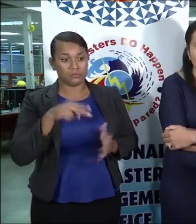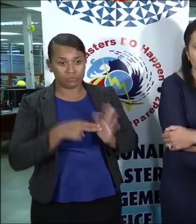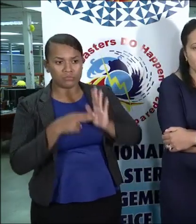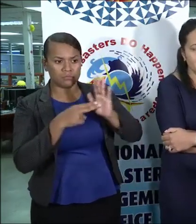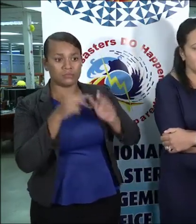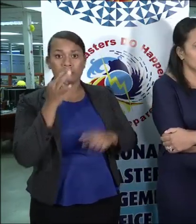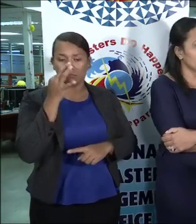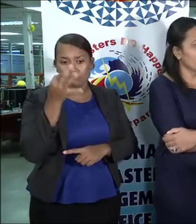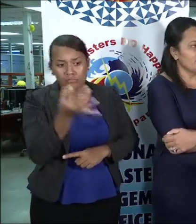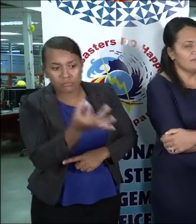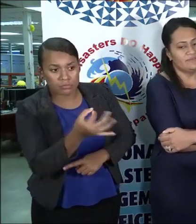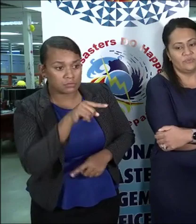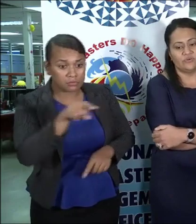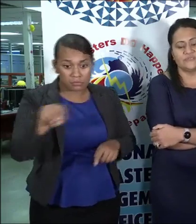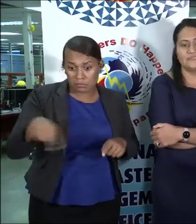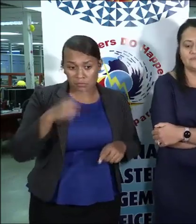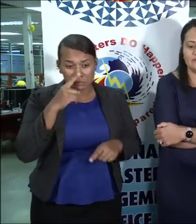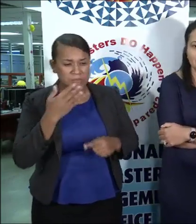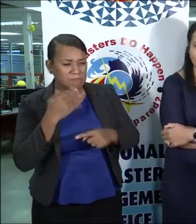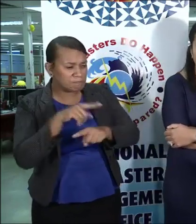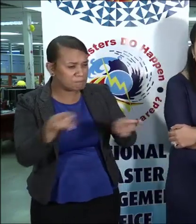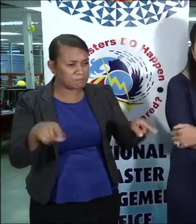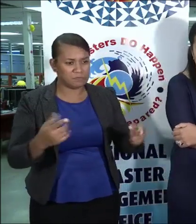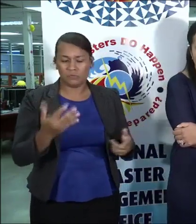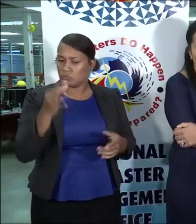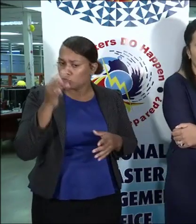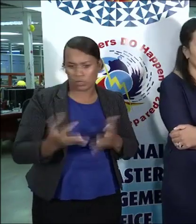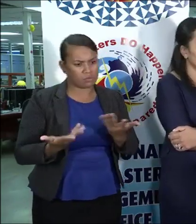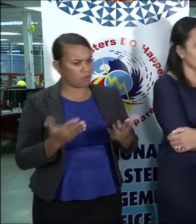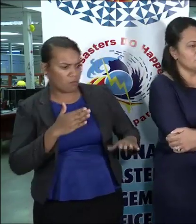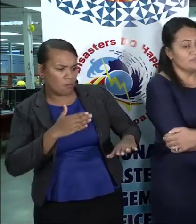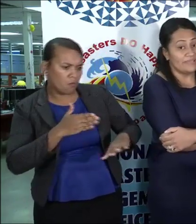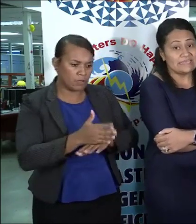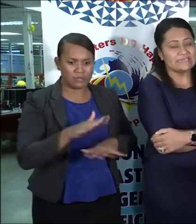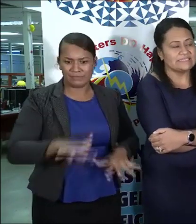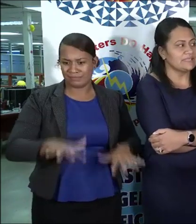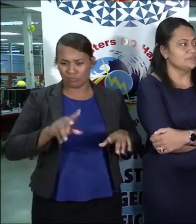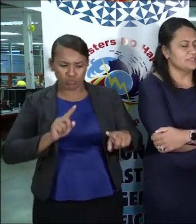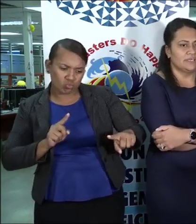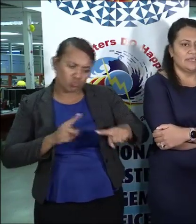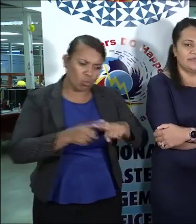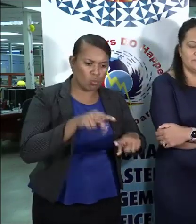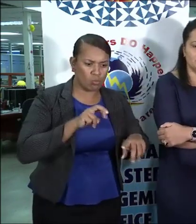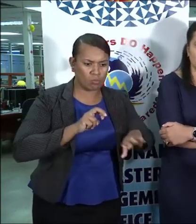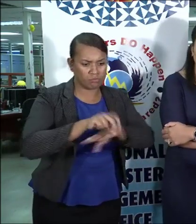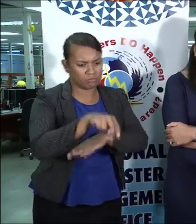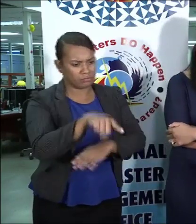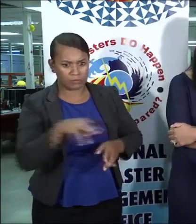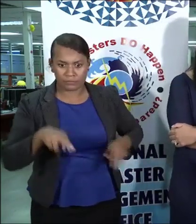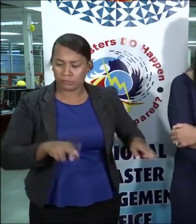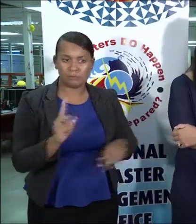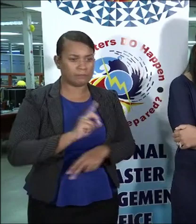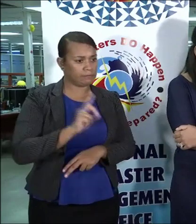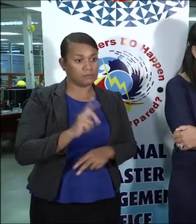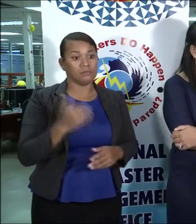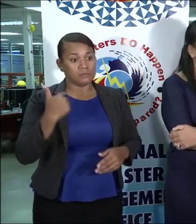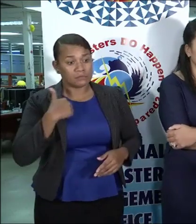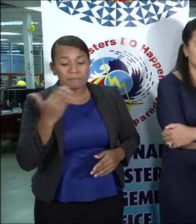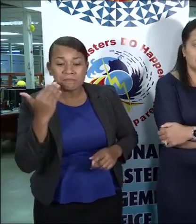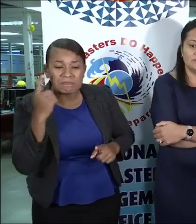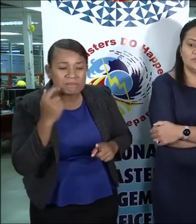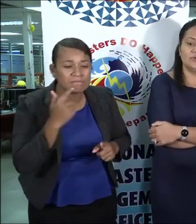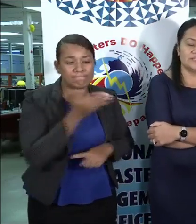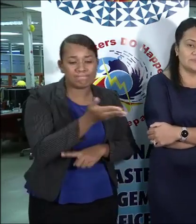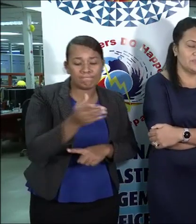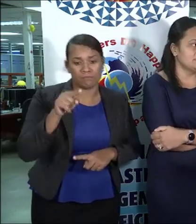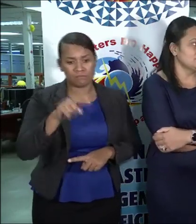in the Northern Division refrain from crossing flooded river, refrain from making an attempt to loiter around